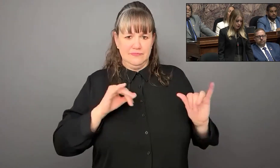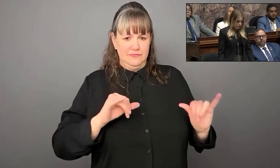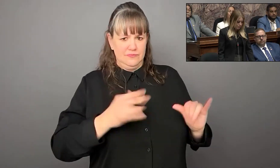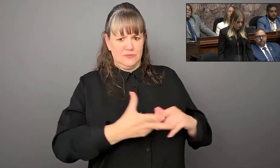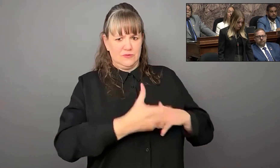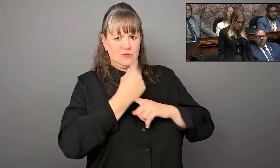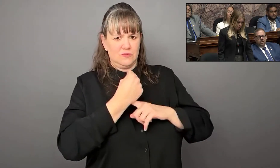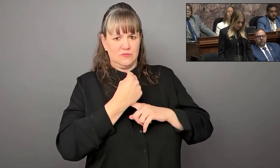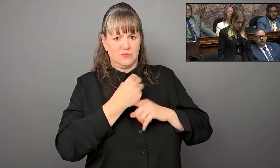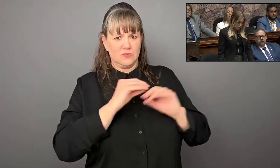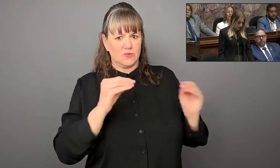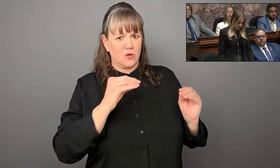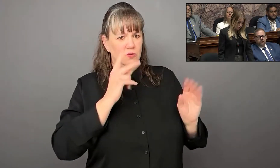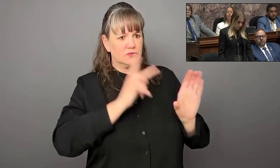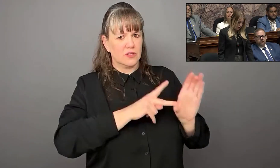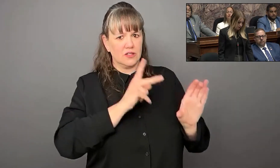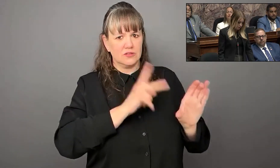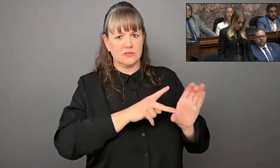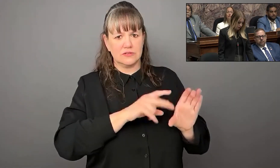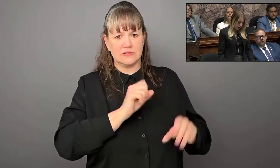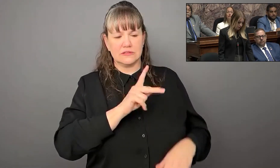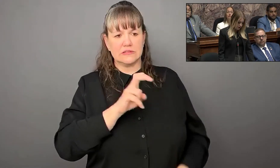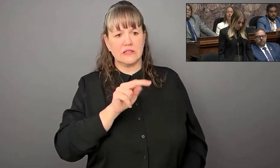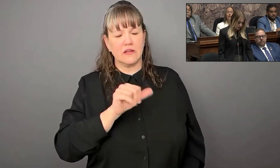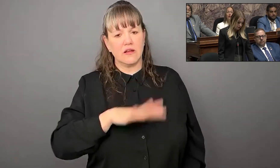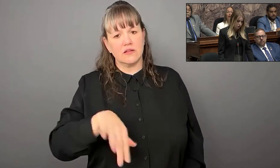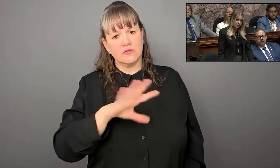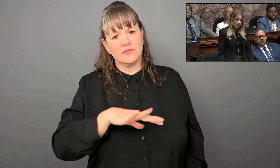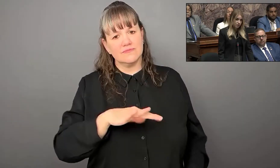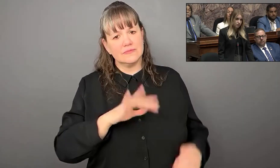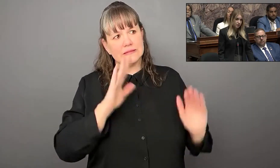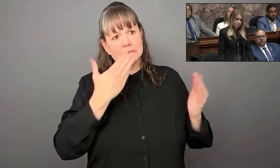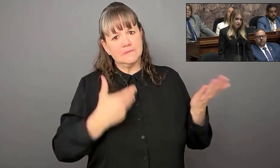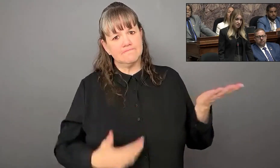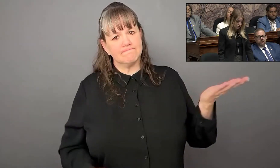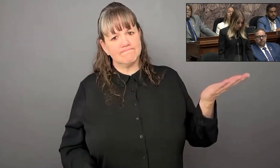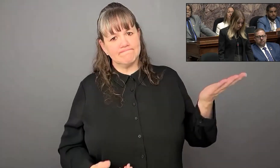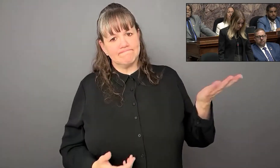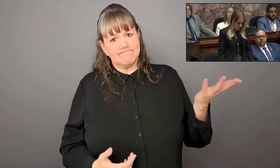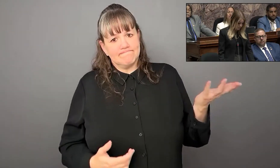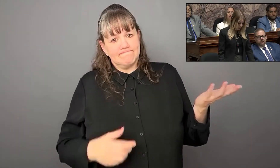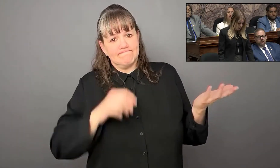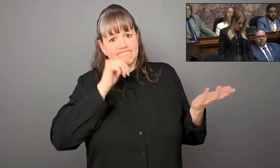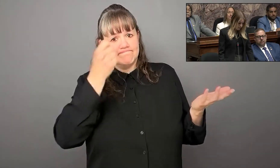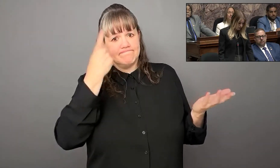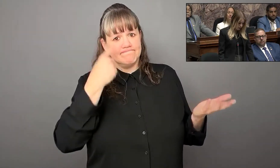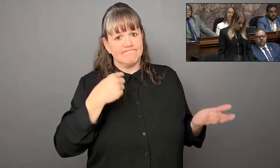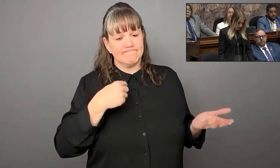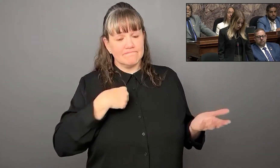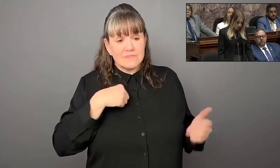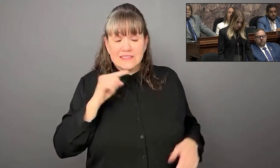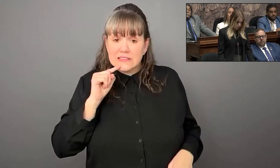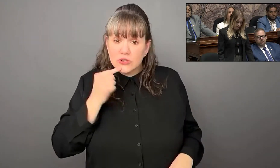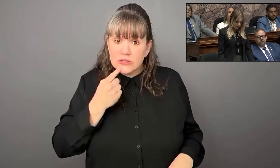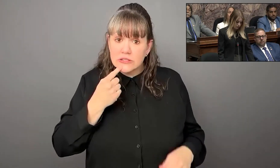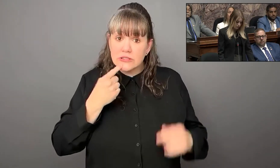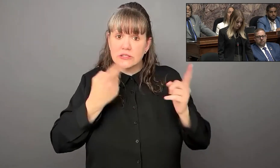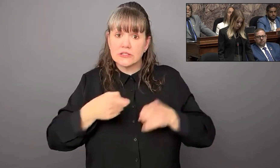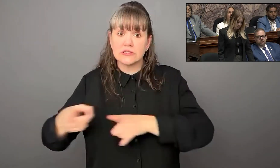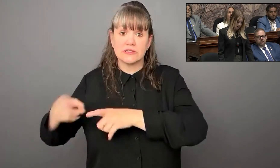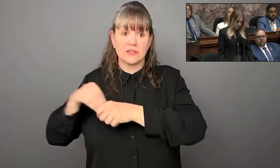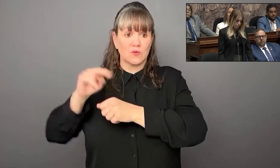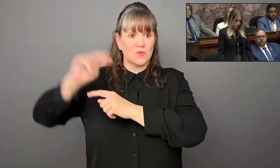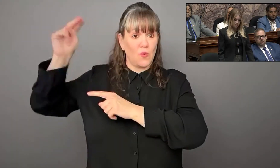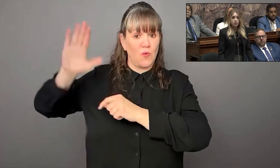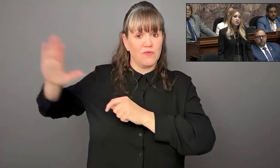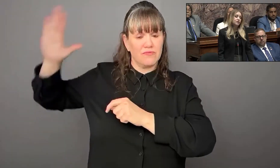in Skeena. Clearly, this government doesn't grasp the gravity of the situation in BC's North. Mental health challenges are the precursor